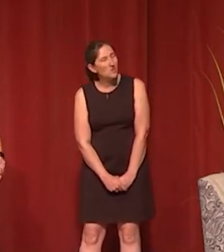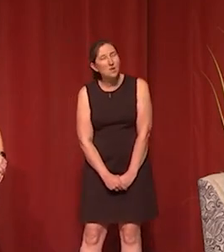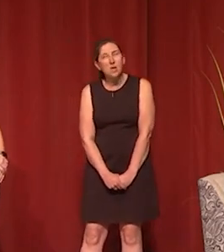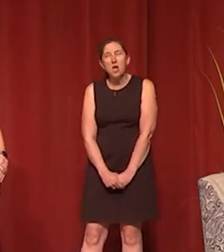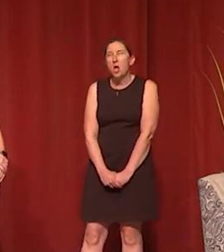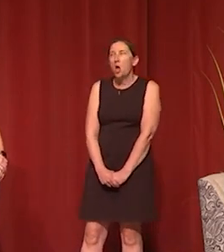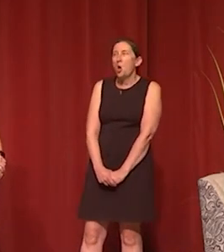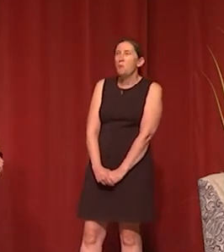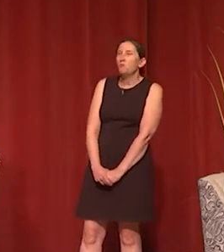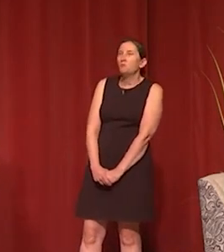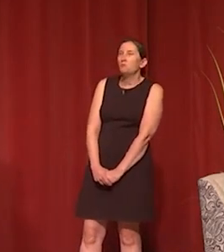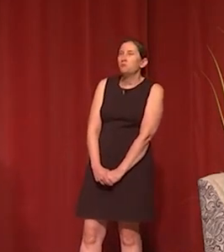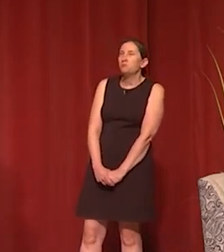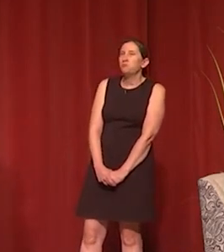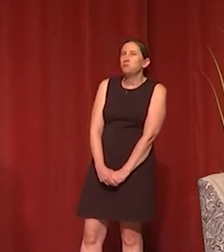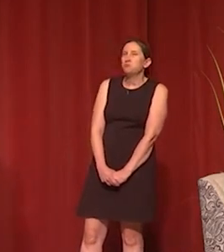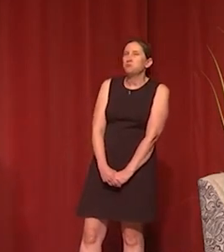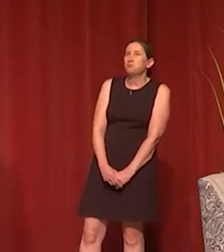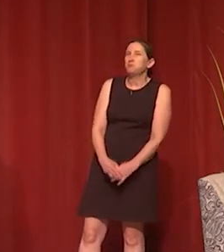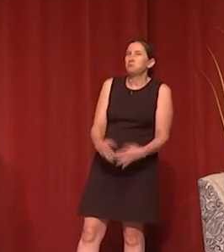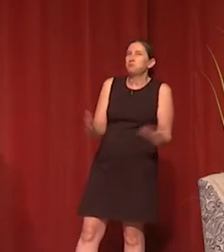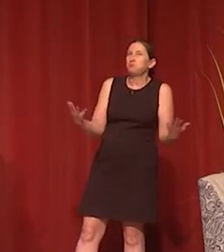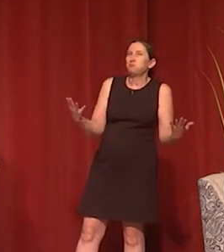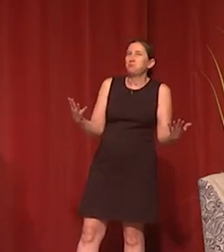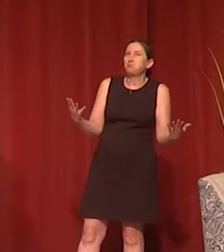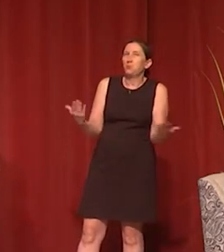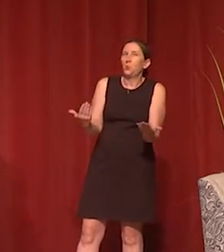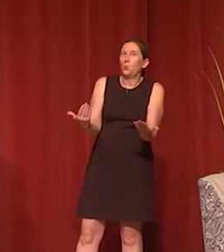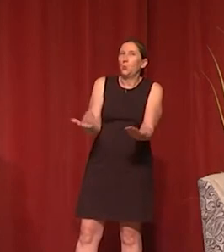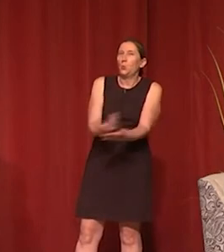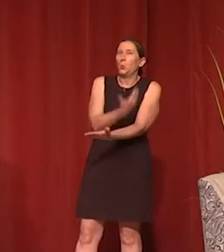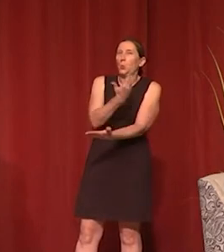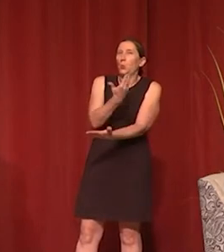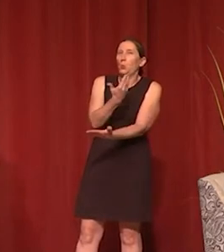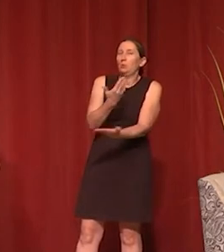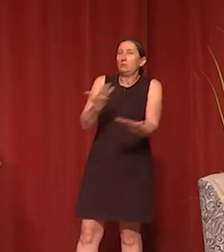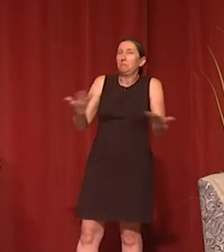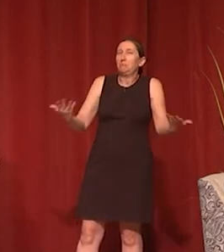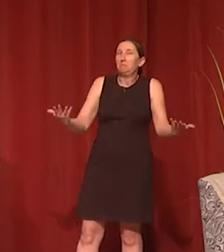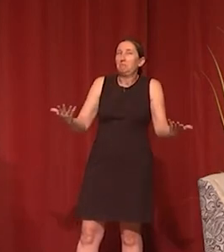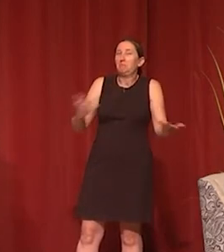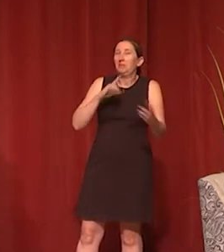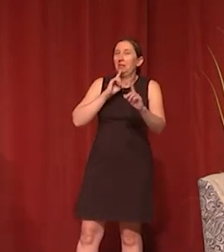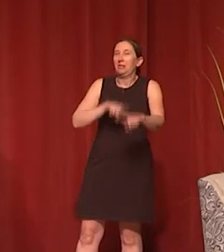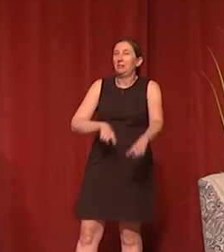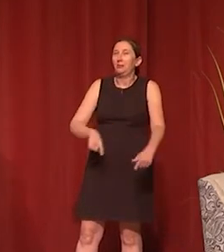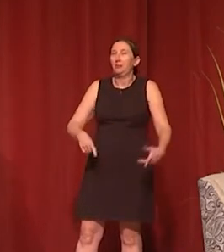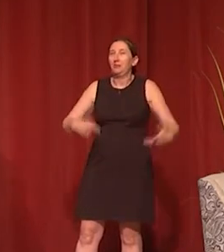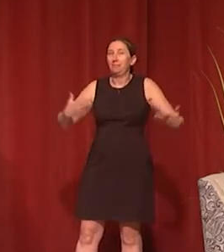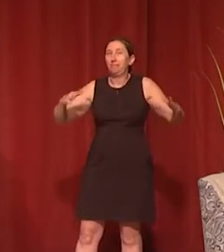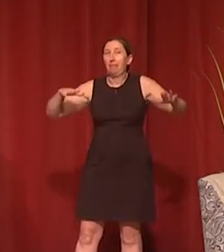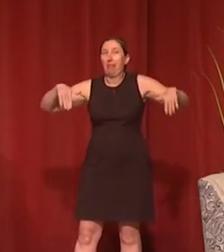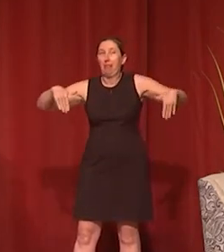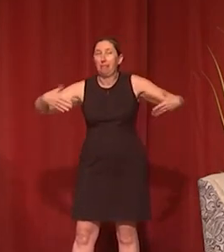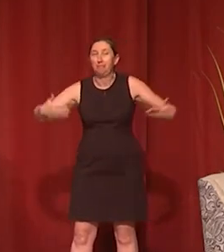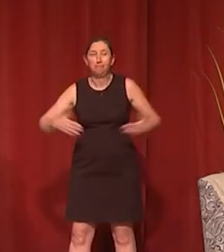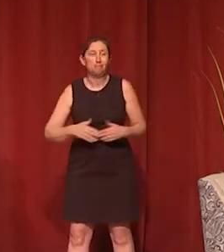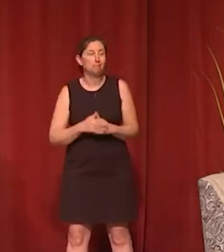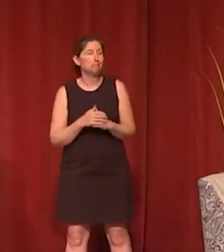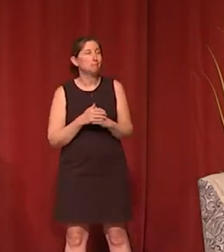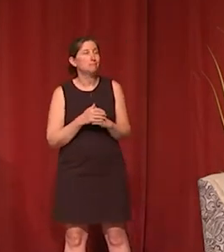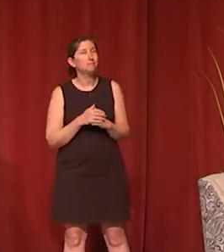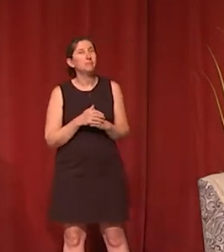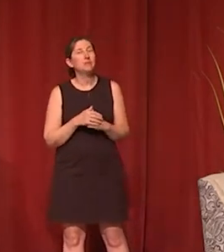I would say, yeah, it's very early on, so I don't know that there's an answer to that question. I think one of the things we have seen at times